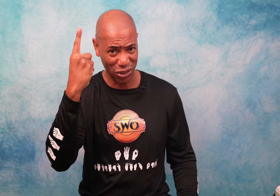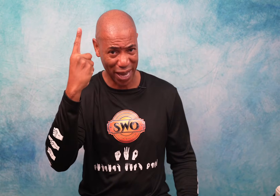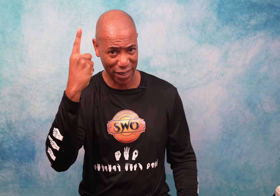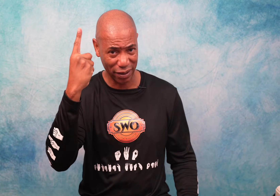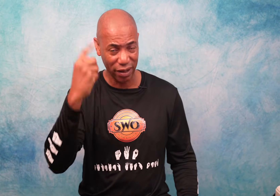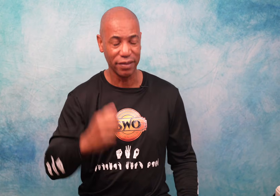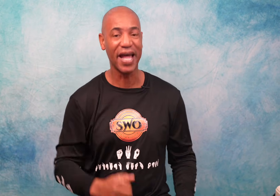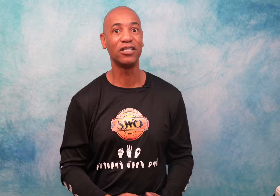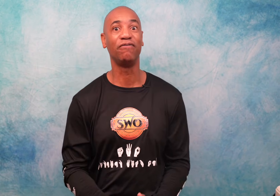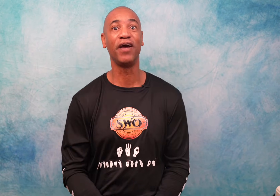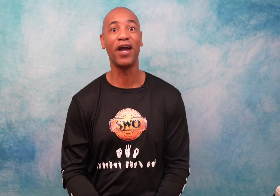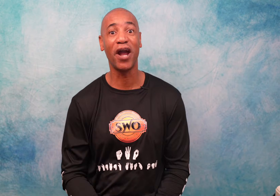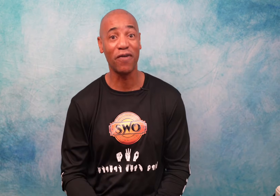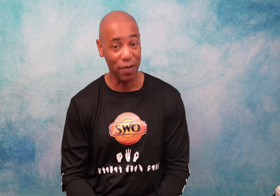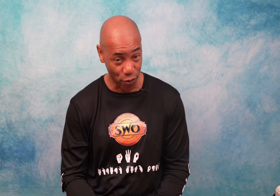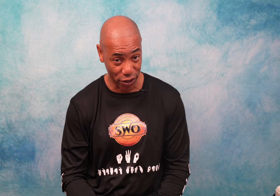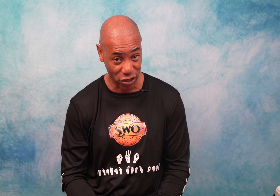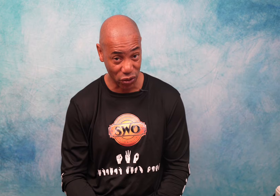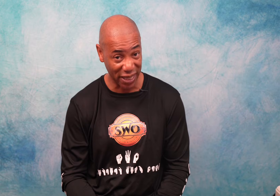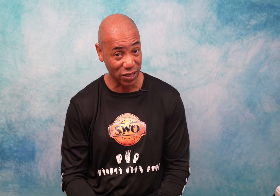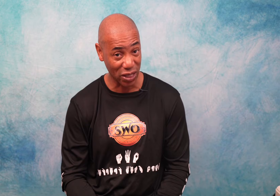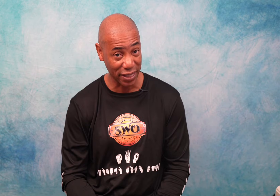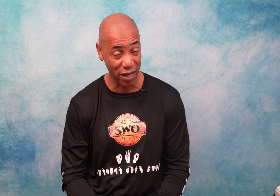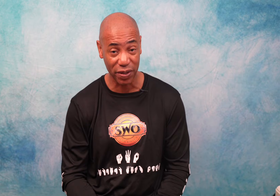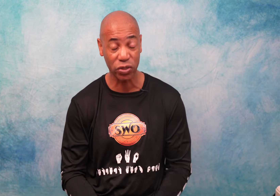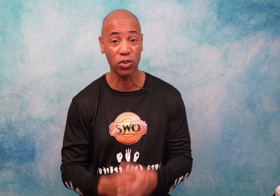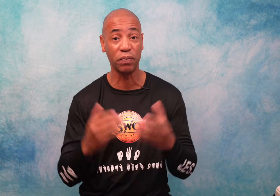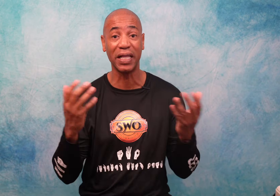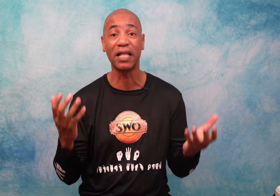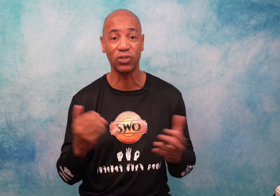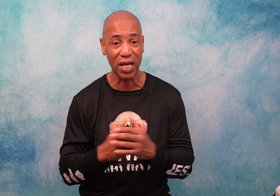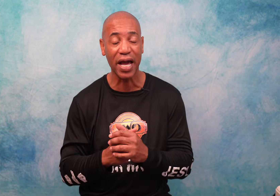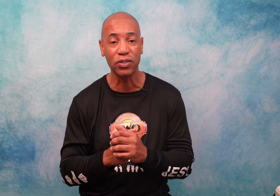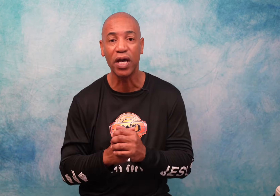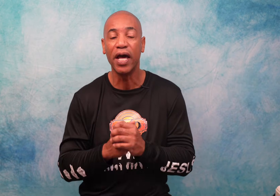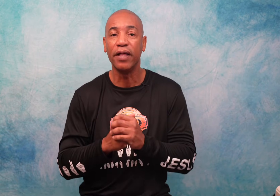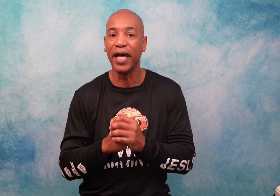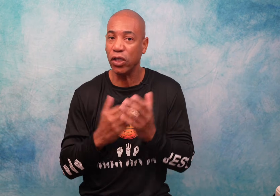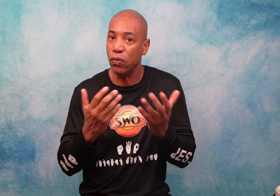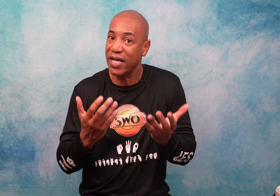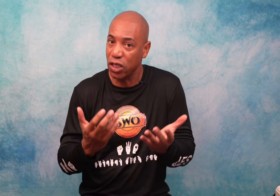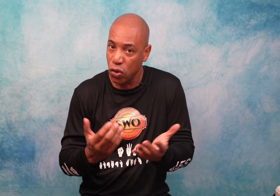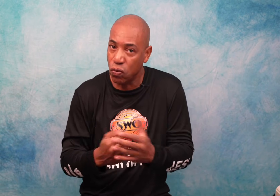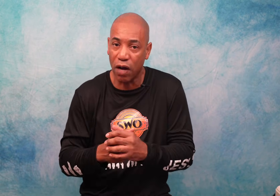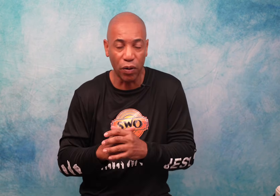understand. That is very important that you get that sign down, because there's going to be a lot of signs that you as a newcomer will